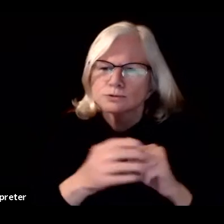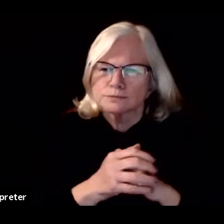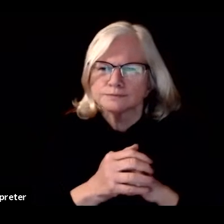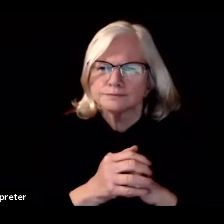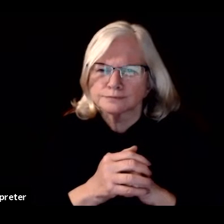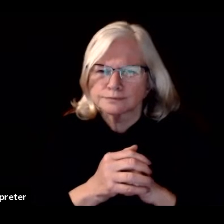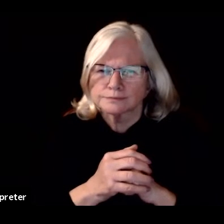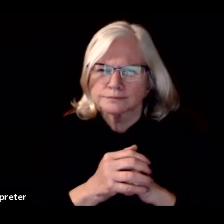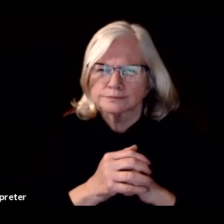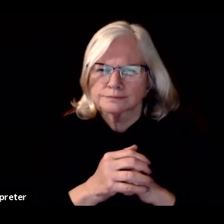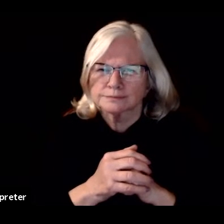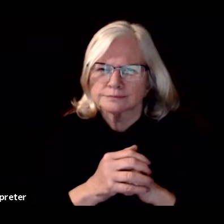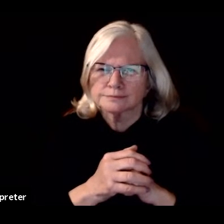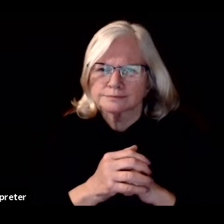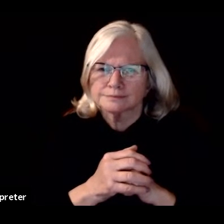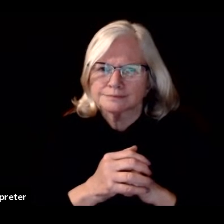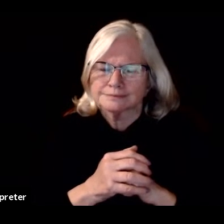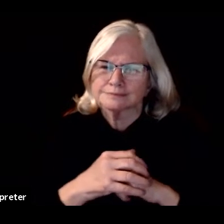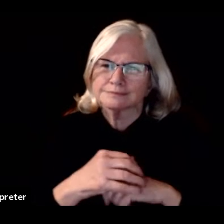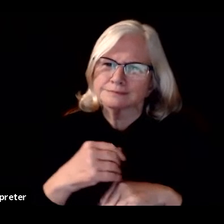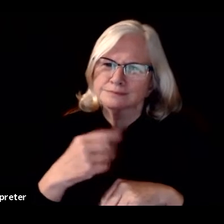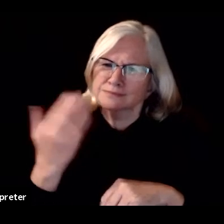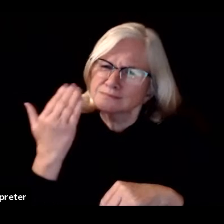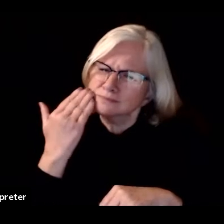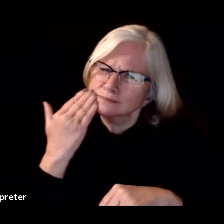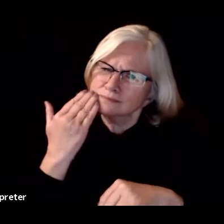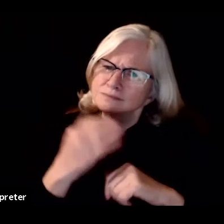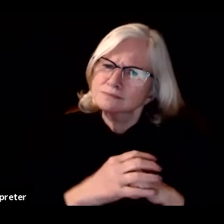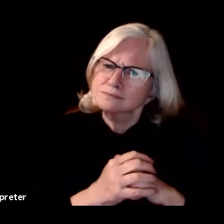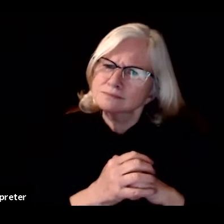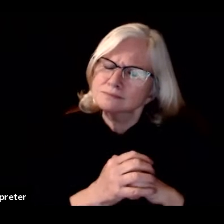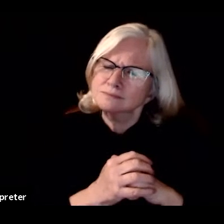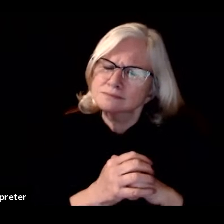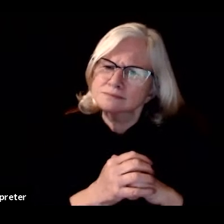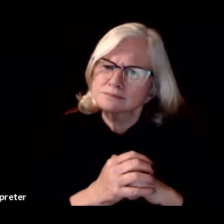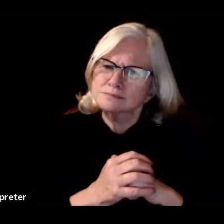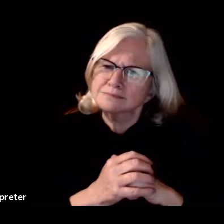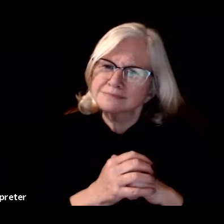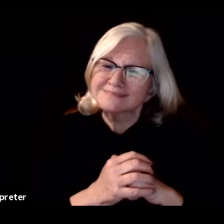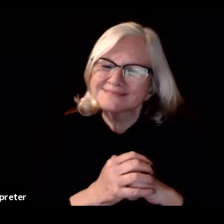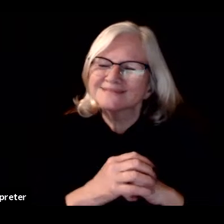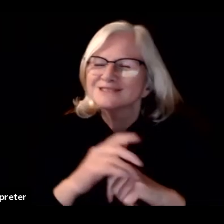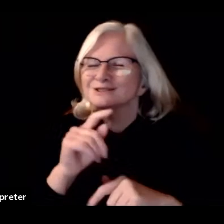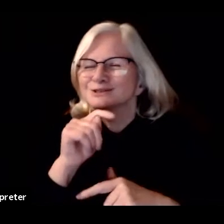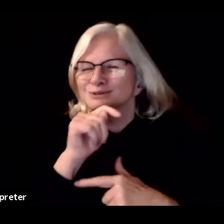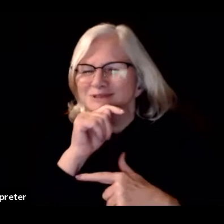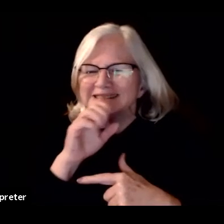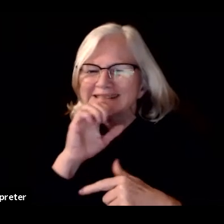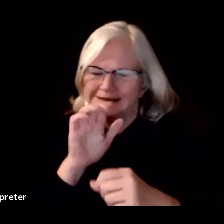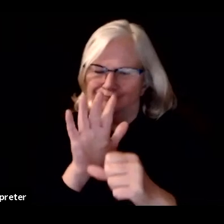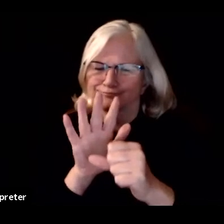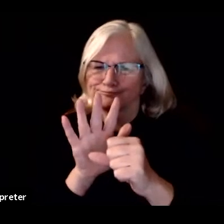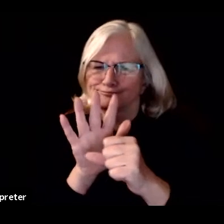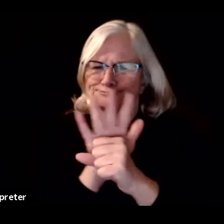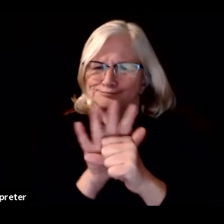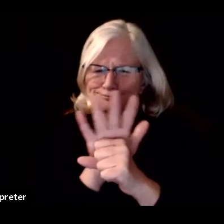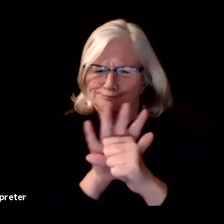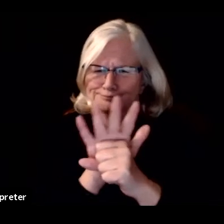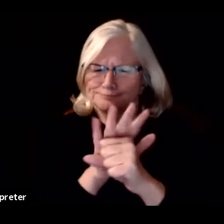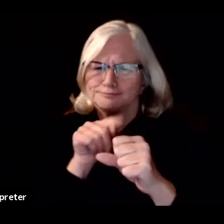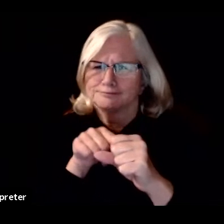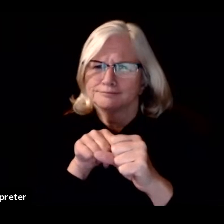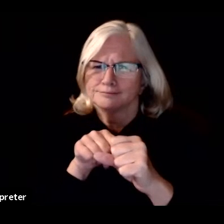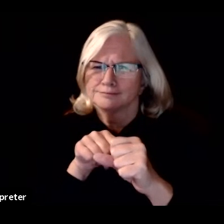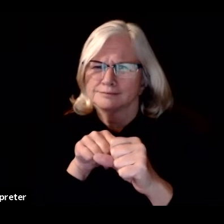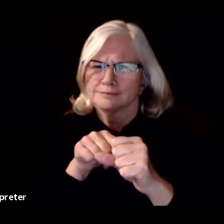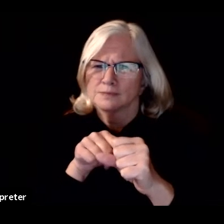ICU beds being scarce or just out in the Twin Cities and some other episodic shortages of ICU beds across the state. What is your assessment of the current hospital capacity